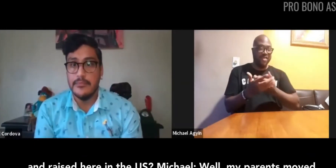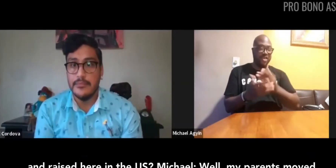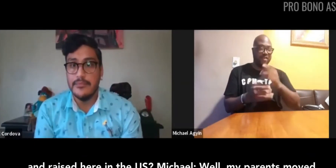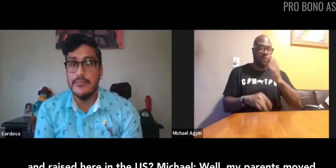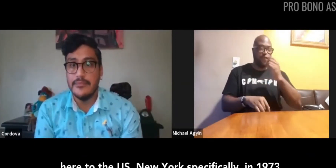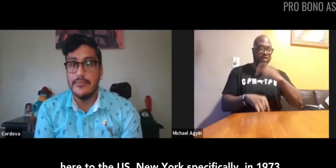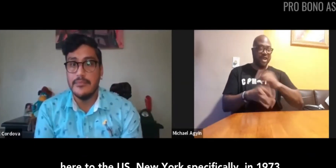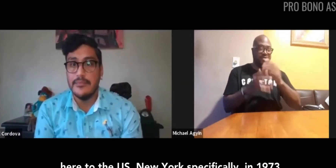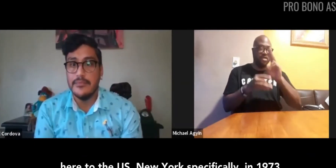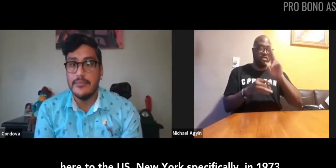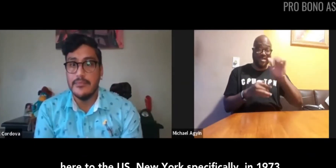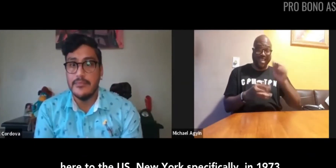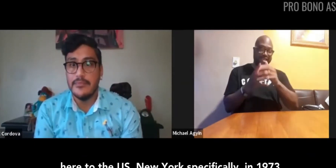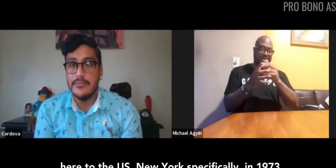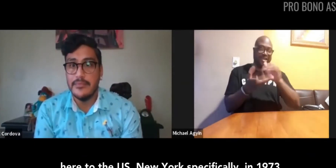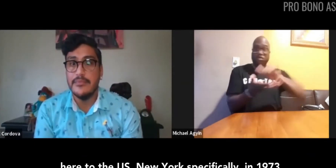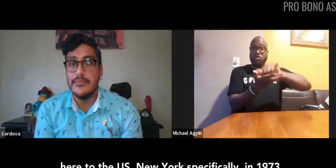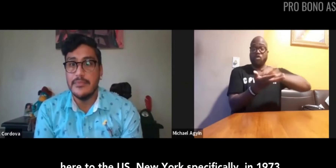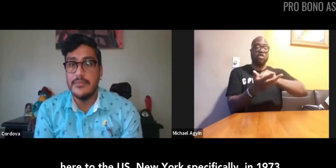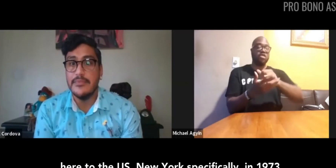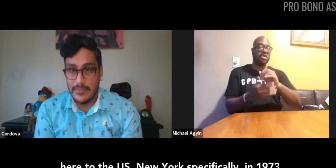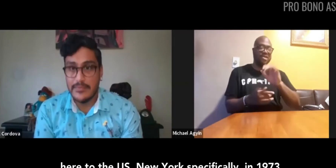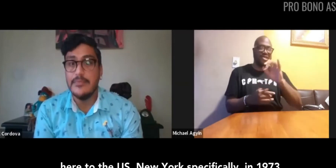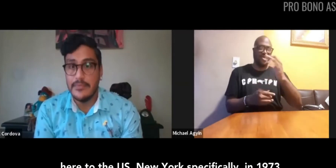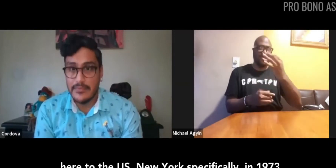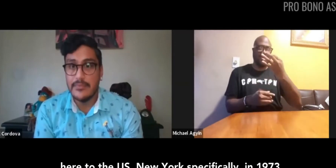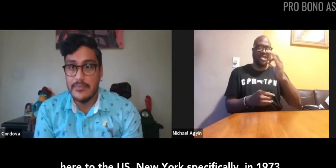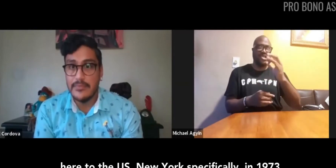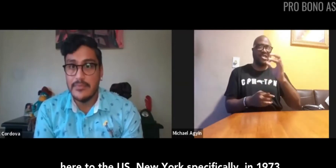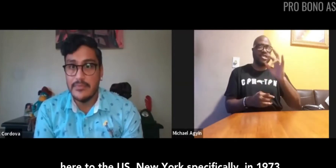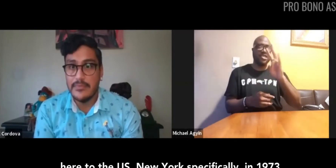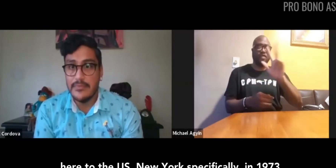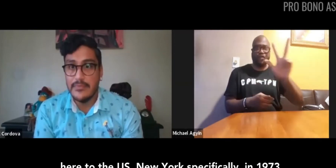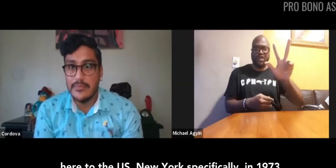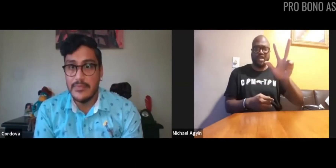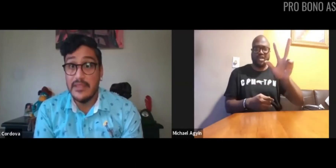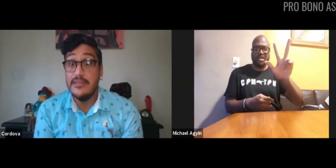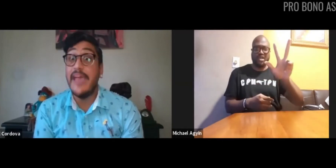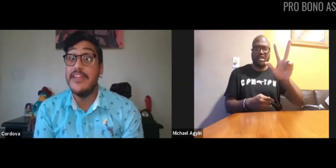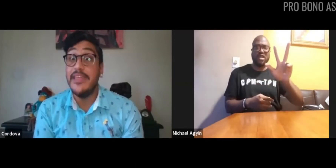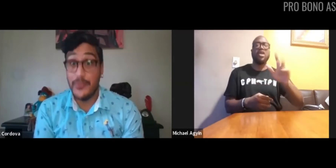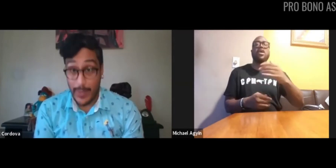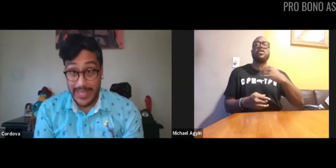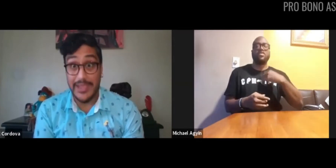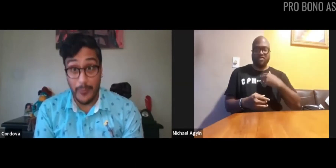Well, my parents moved here to the U.S., New York specifically, in 1973.